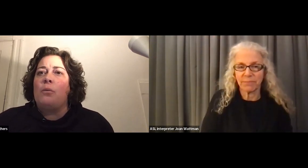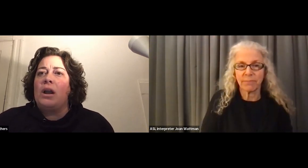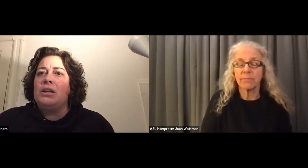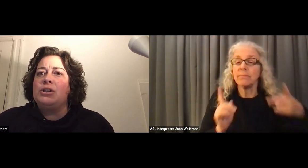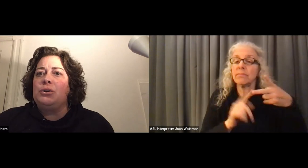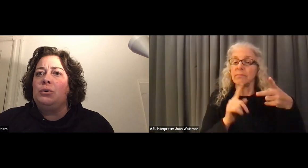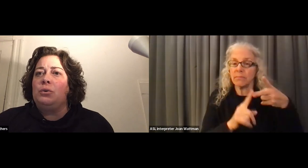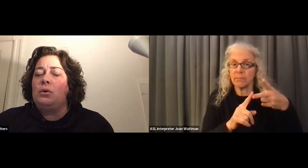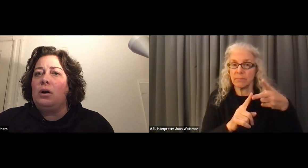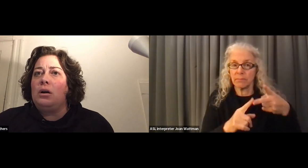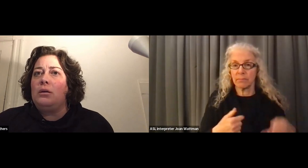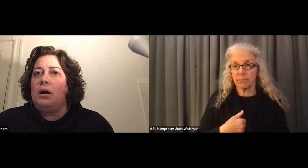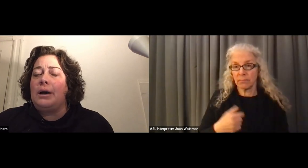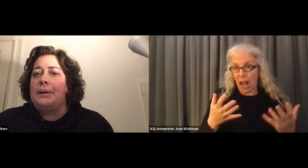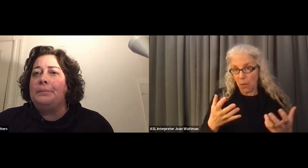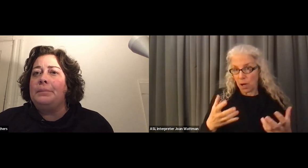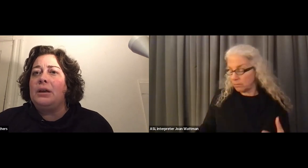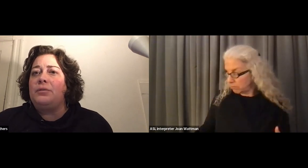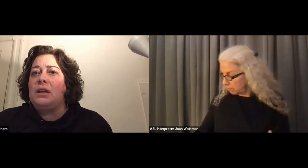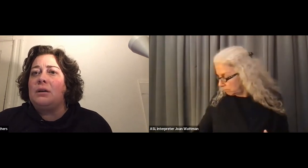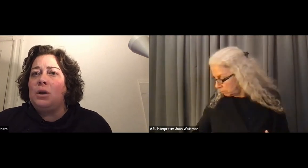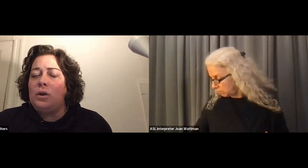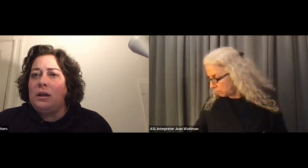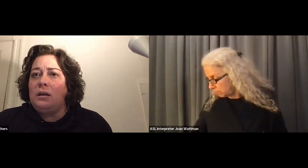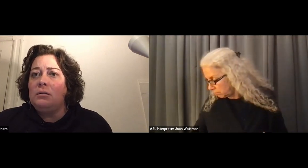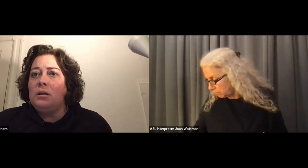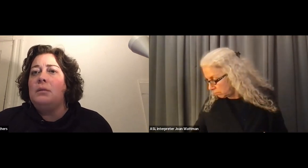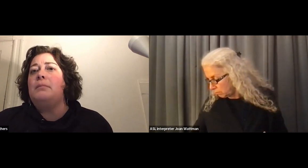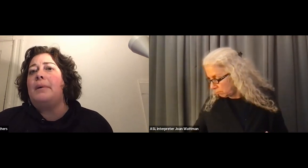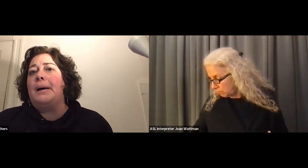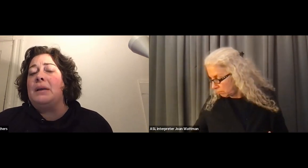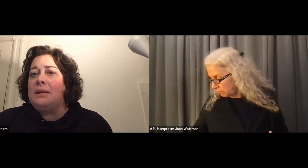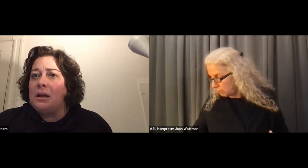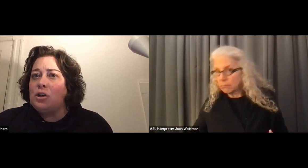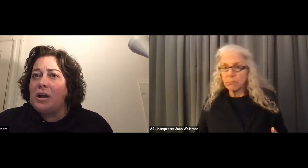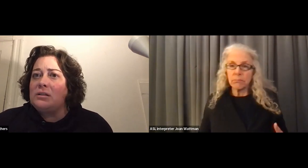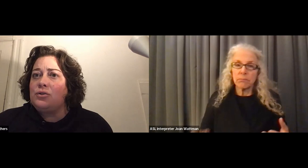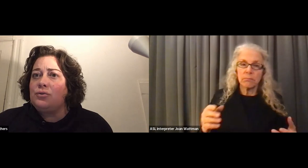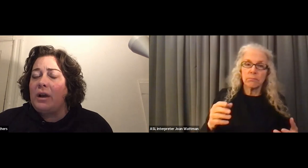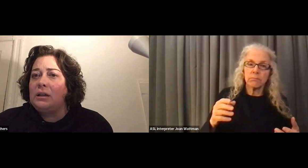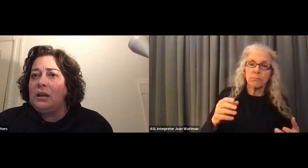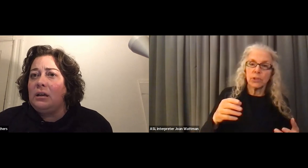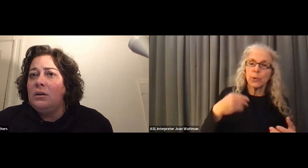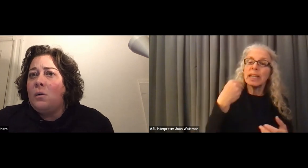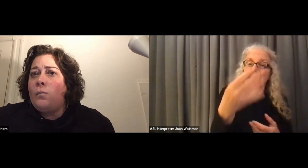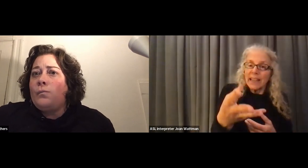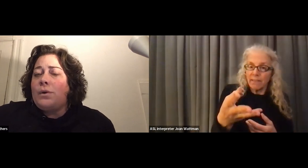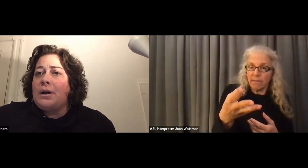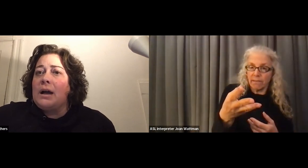secondly, I wanted to give the community an email address to